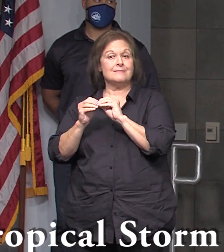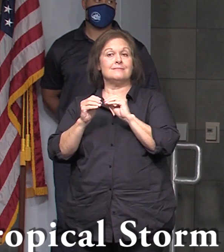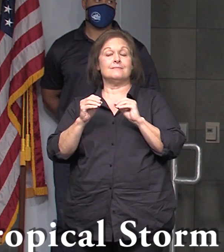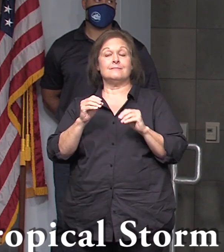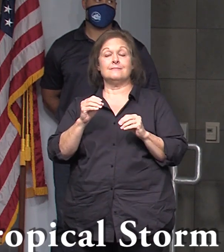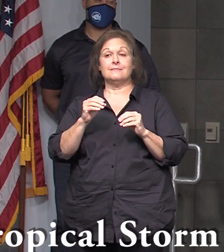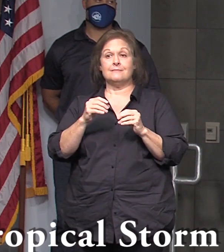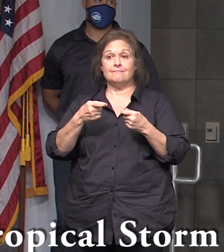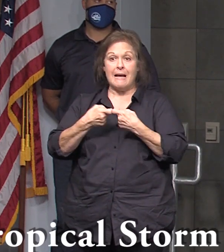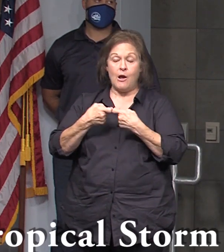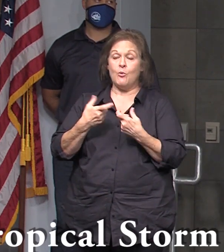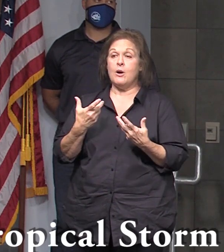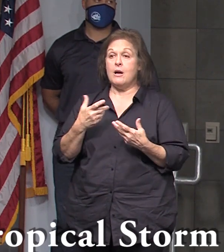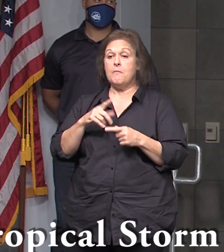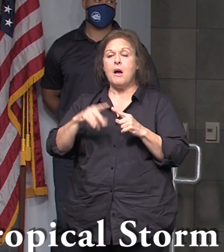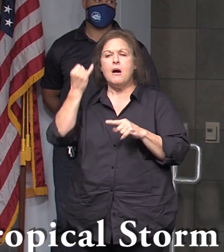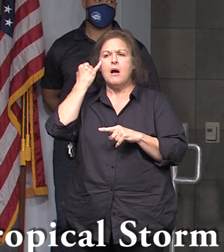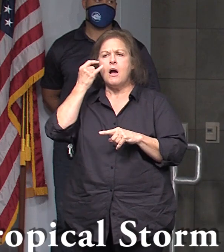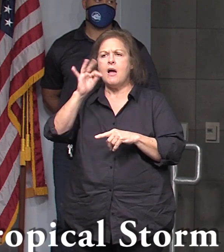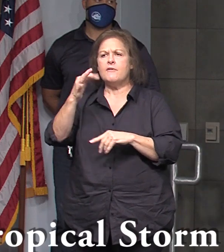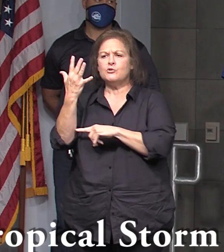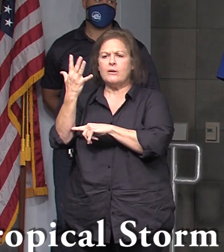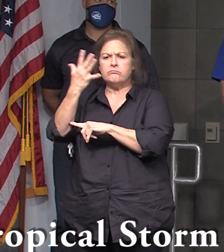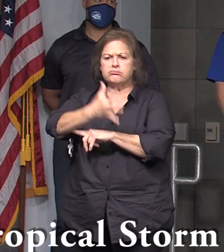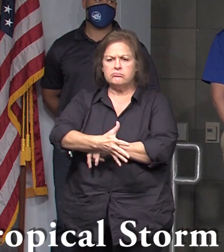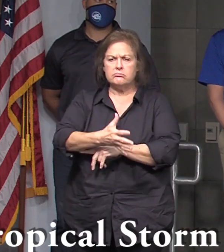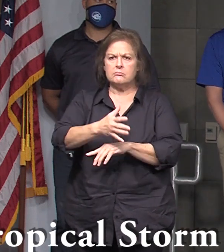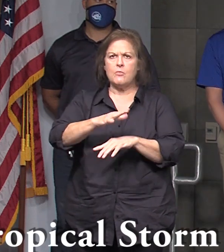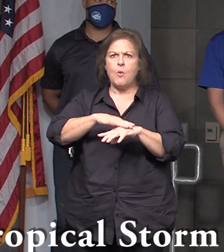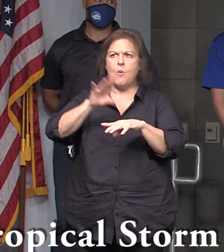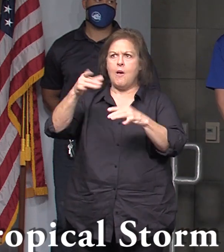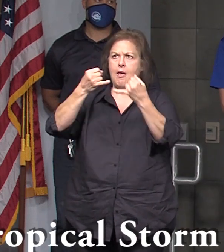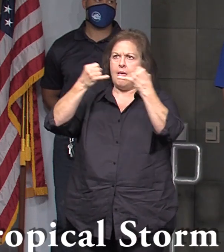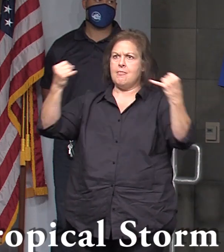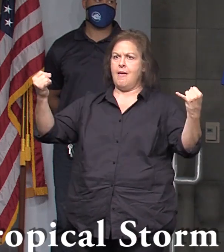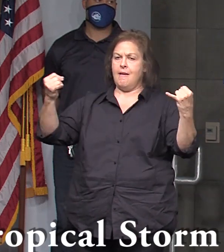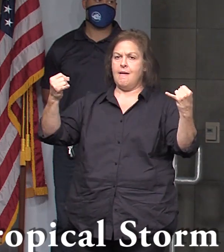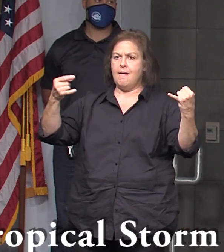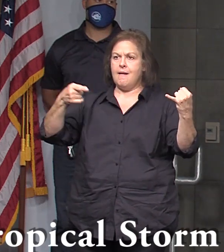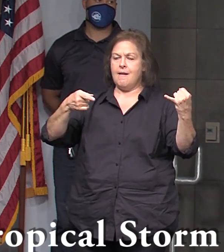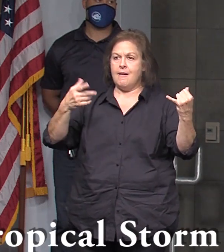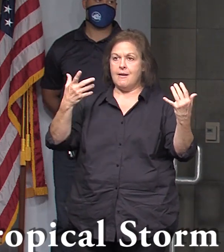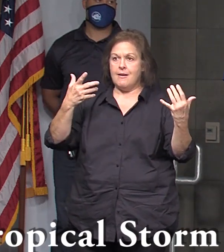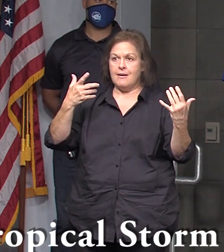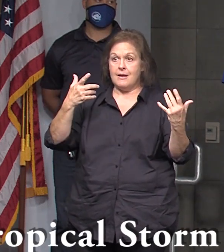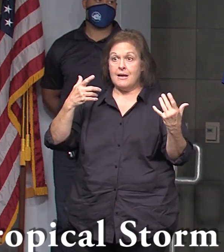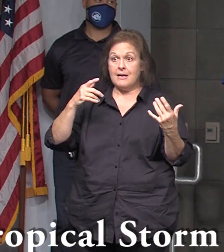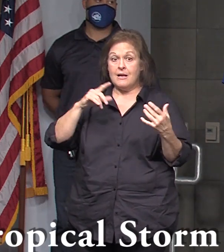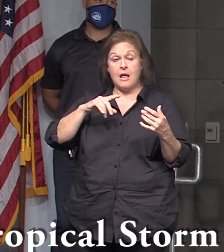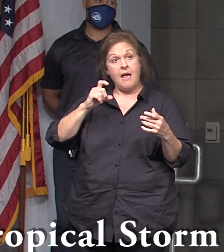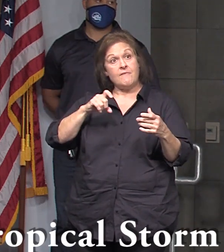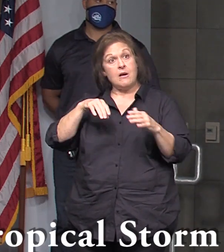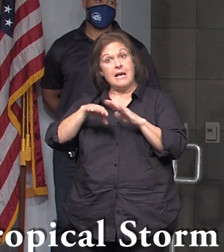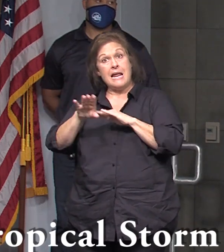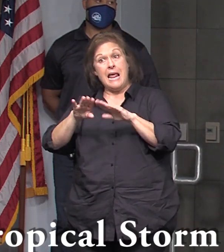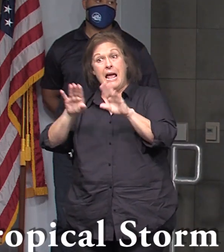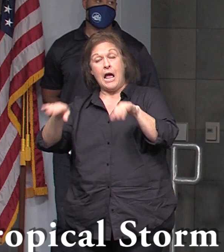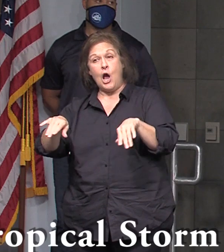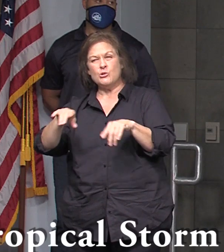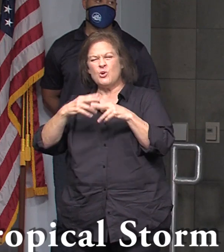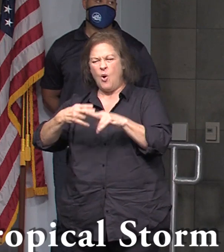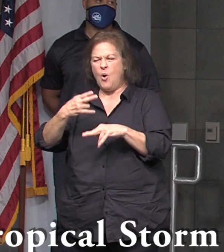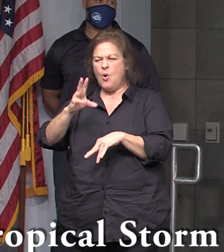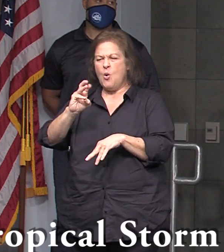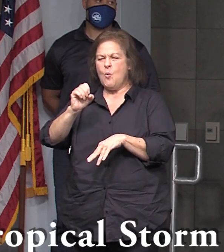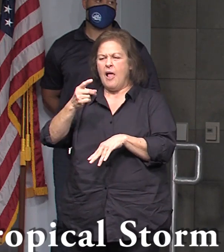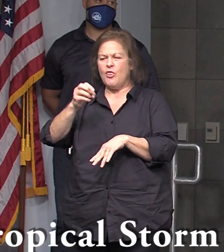tree falls on your home, or if it falls even on your service line, there's a, for overhead service going to your house, something called a weather head that